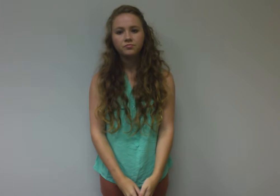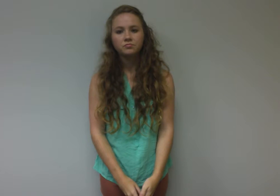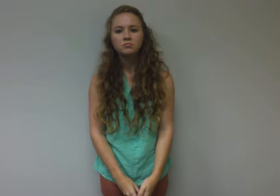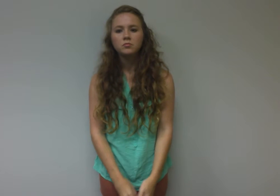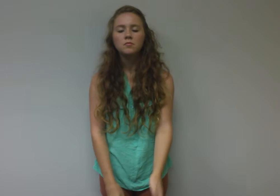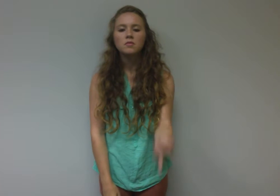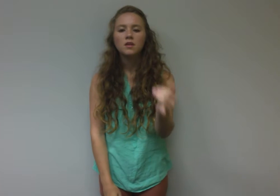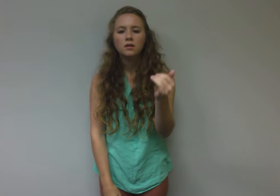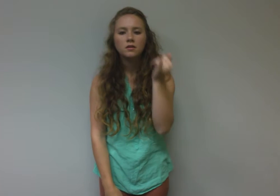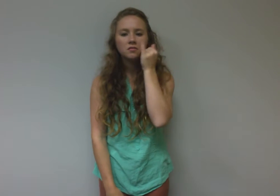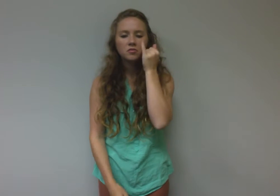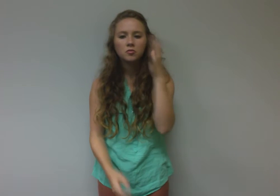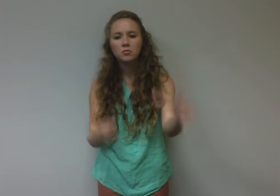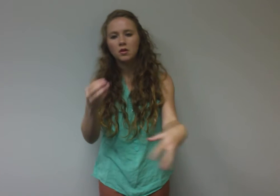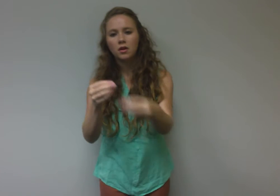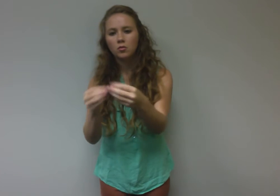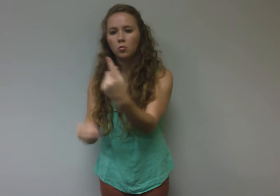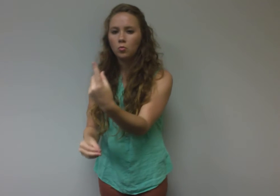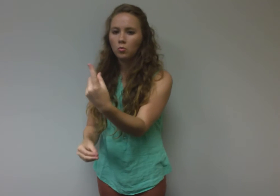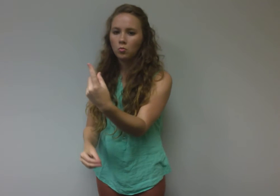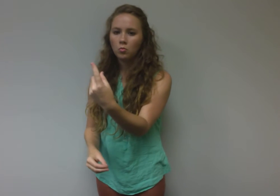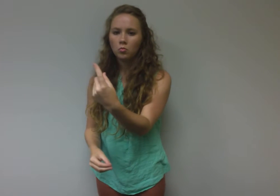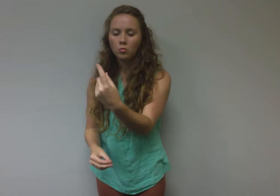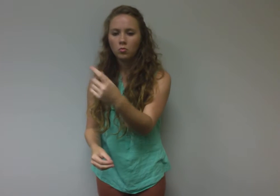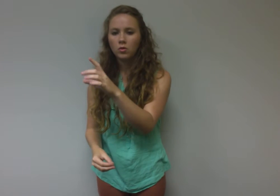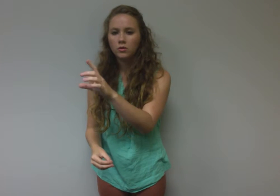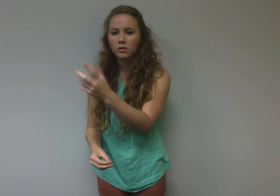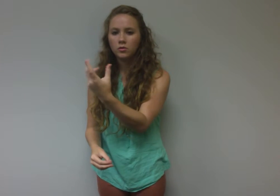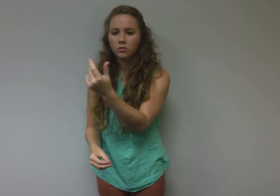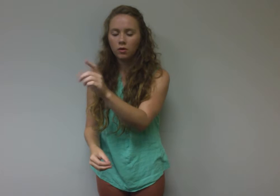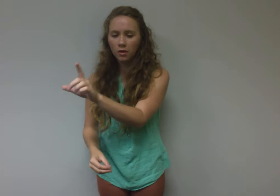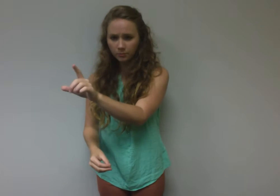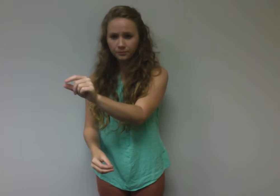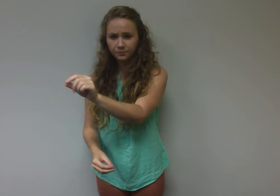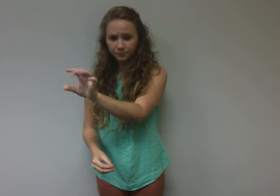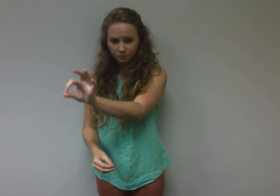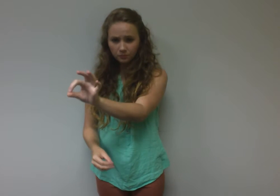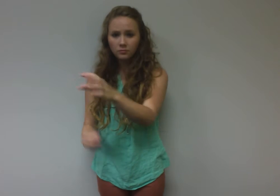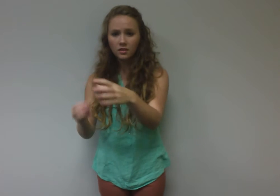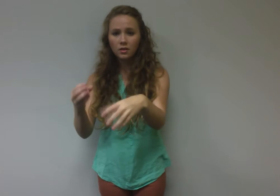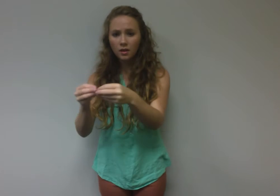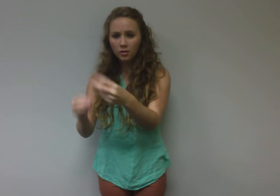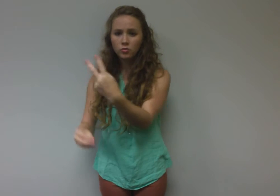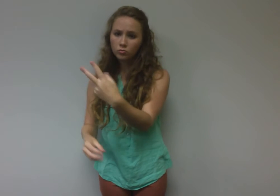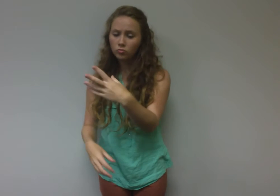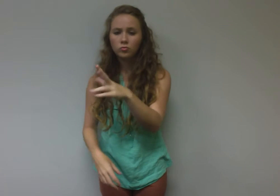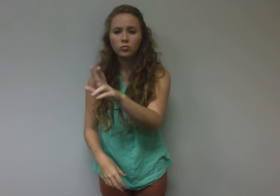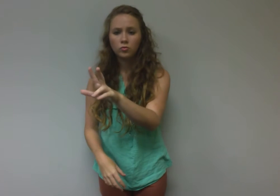30. If I add 3, I get 31. If I add 4, I get 32. If I add 5, I